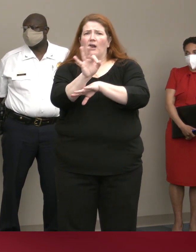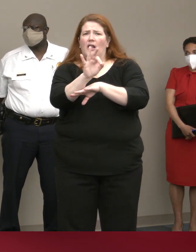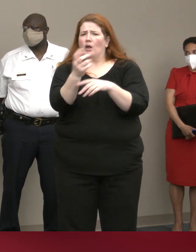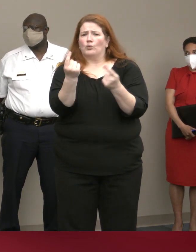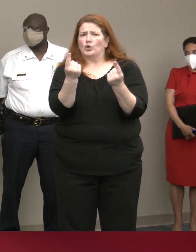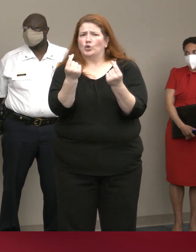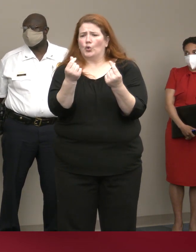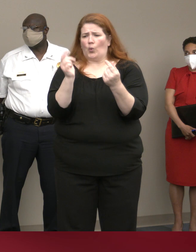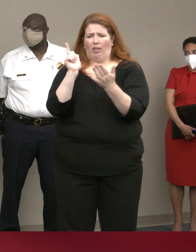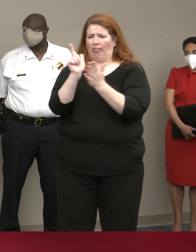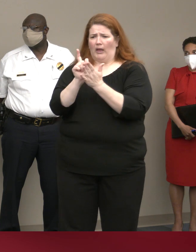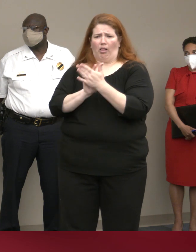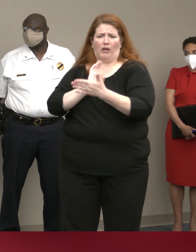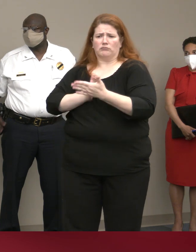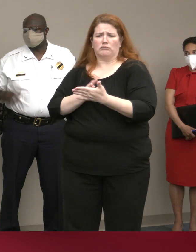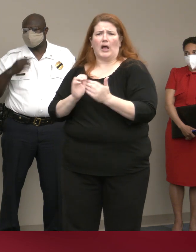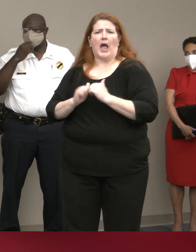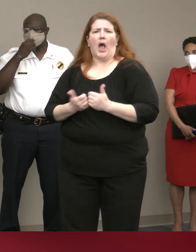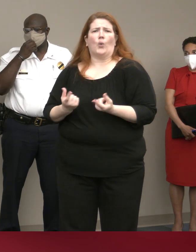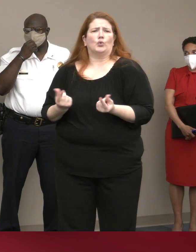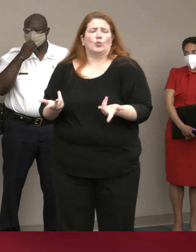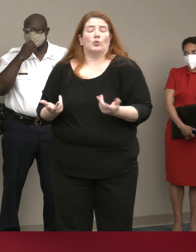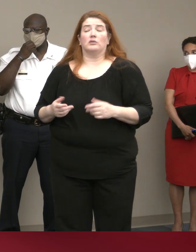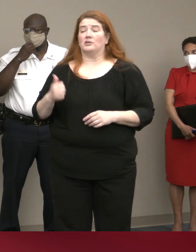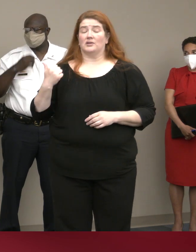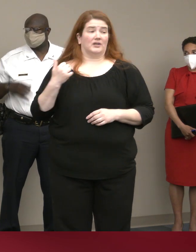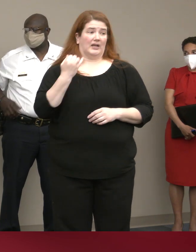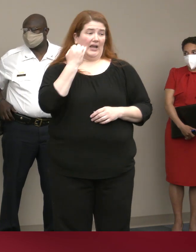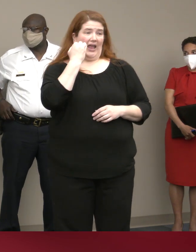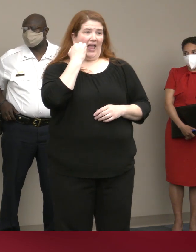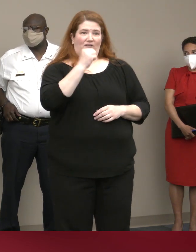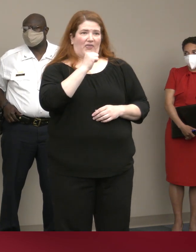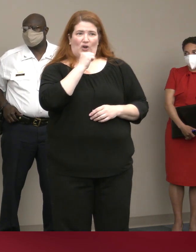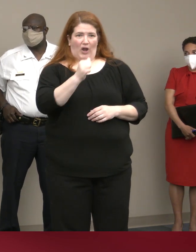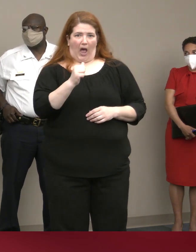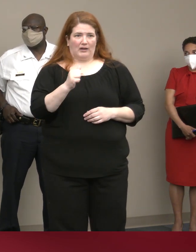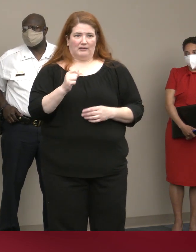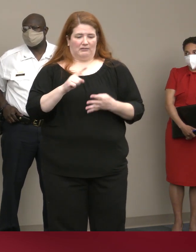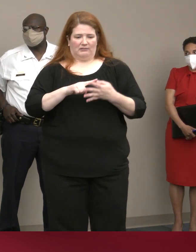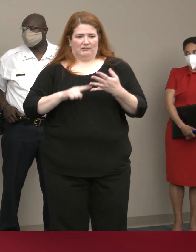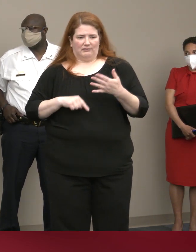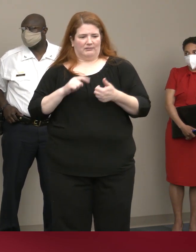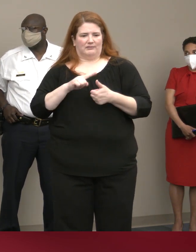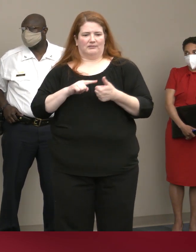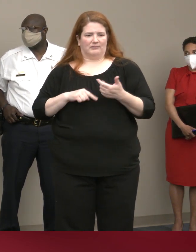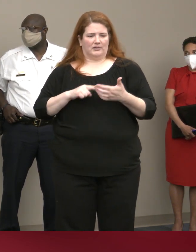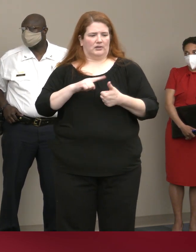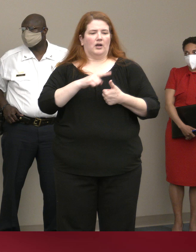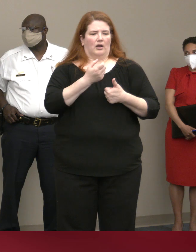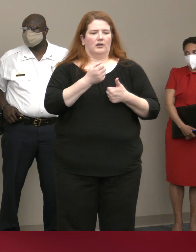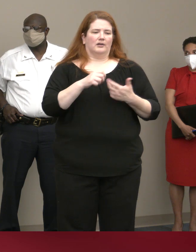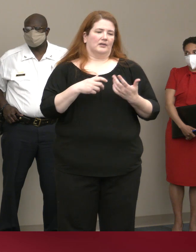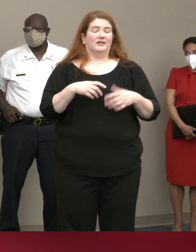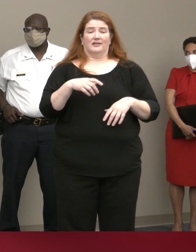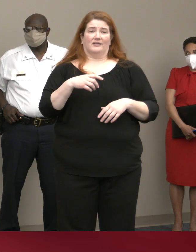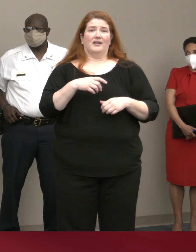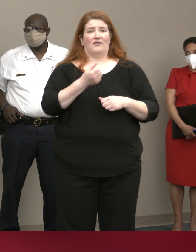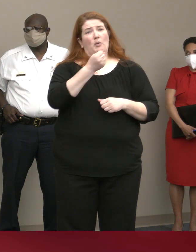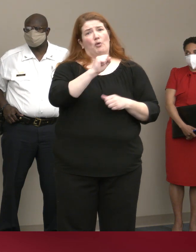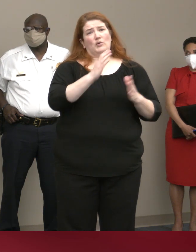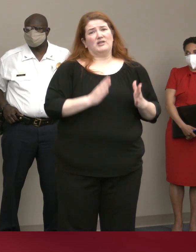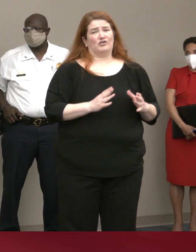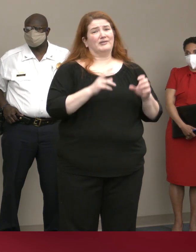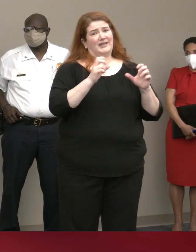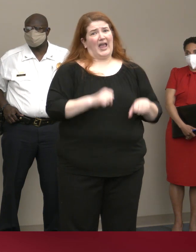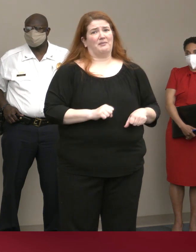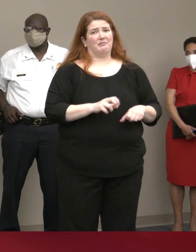to them legally? If they don't fall into one of the exceptions, if they are a protester, they are subject to